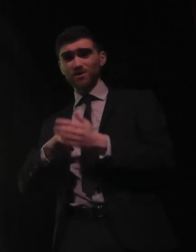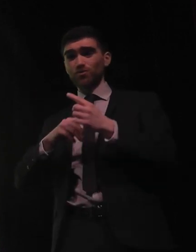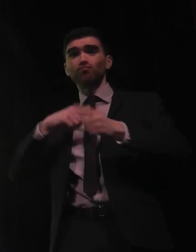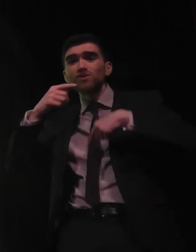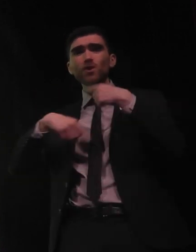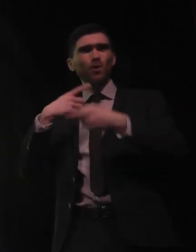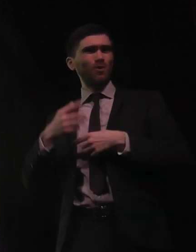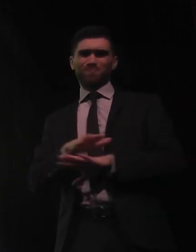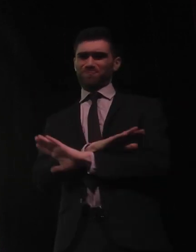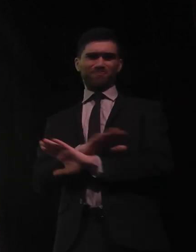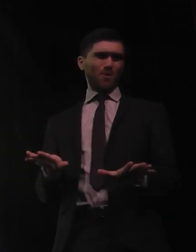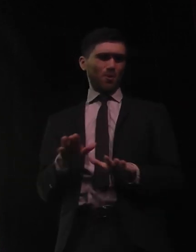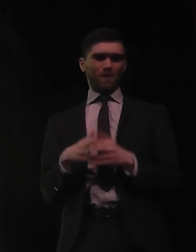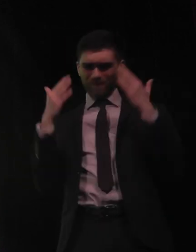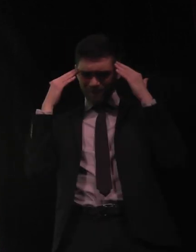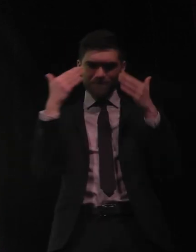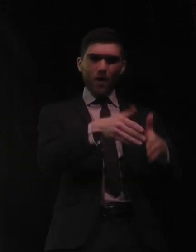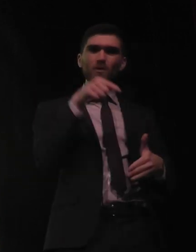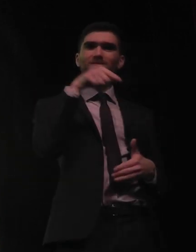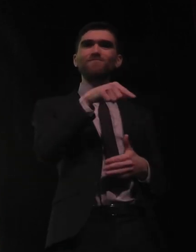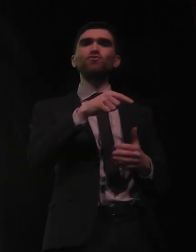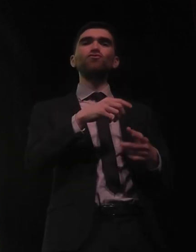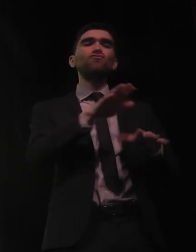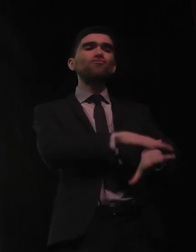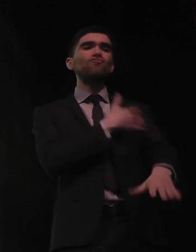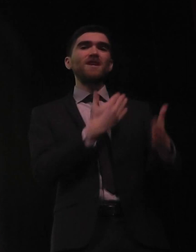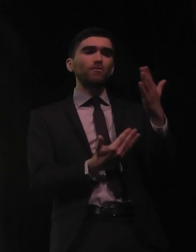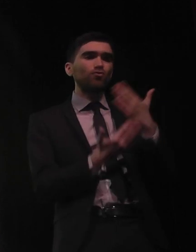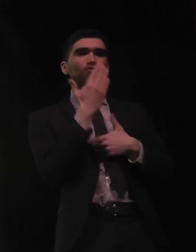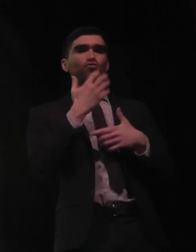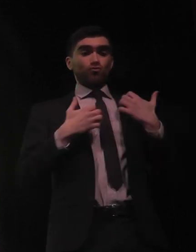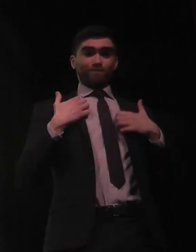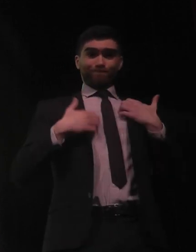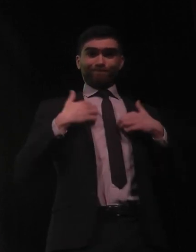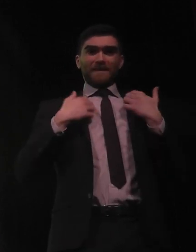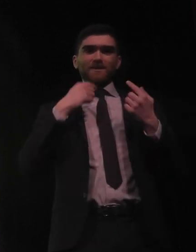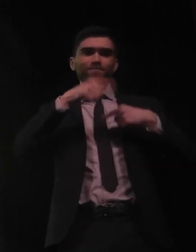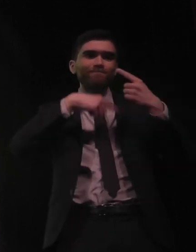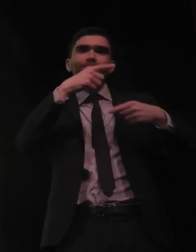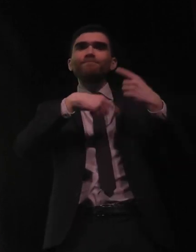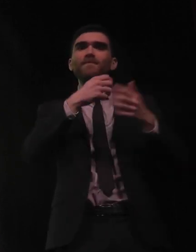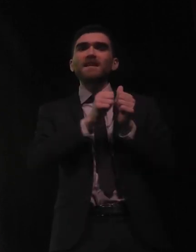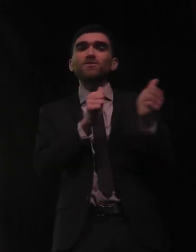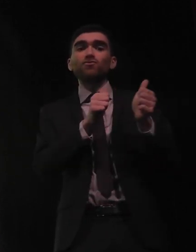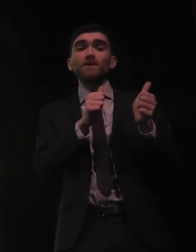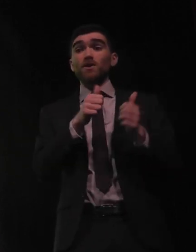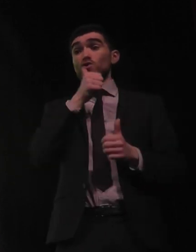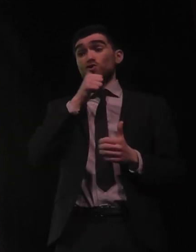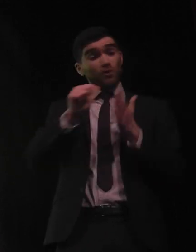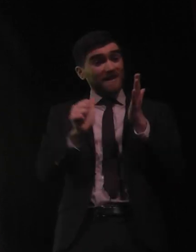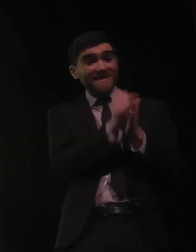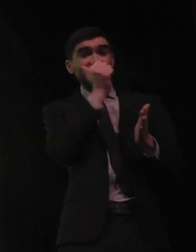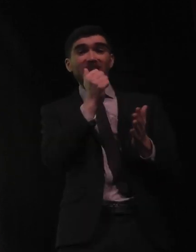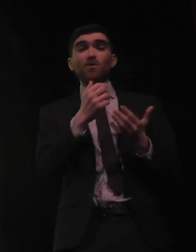Green say new renewable energy industries could be set up in the same area and use the same skills and resources as